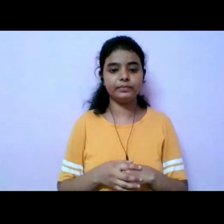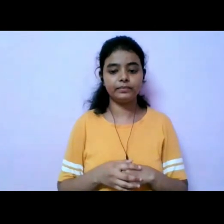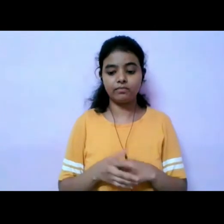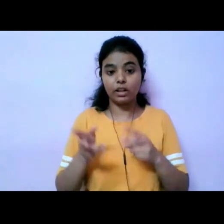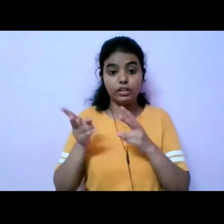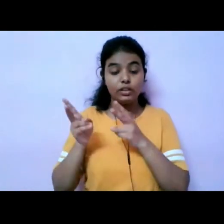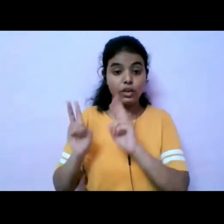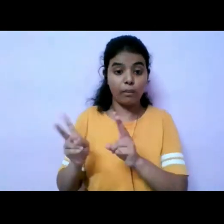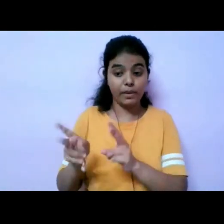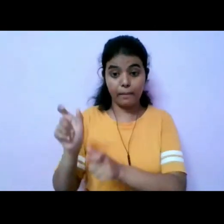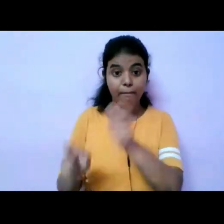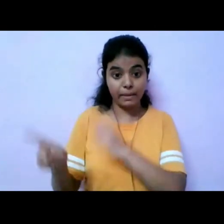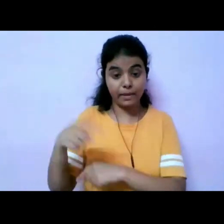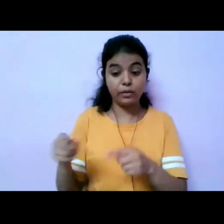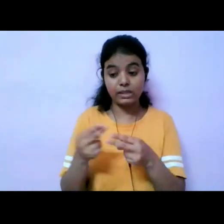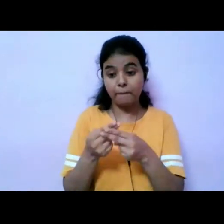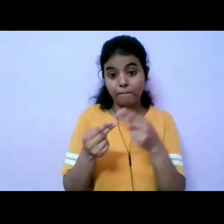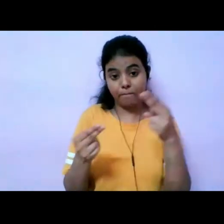normative stories